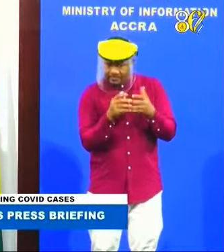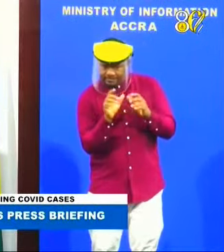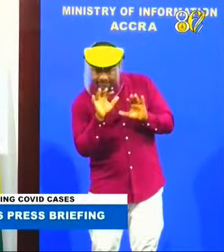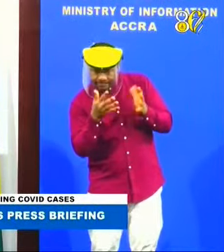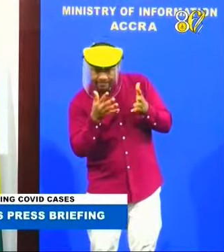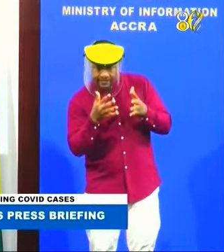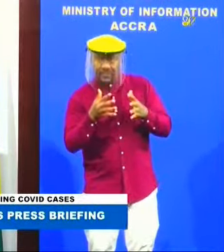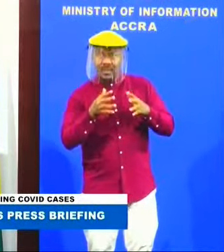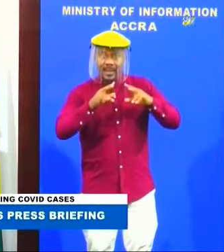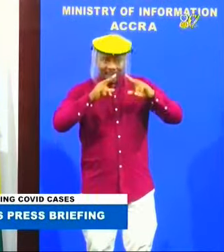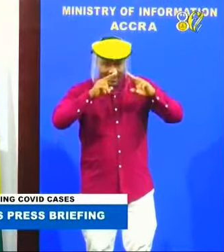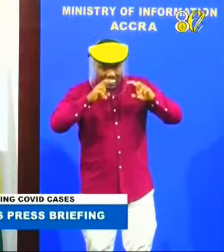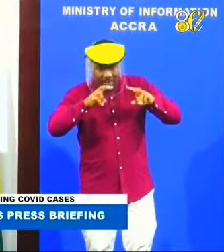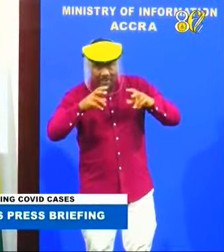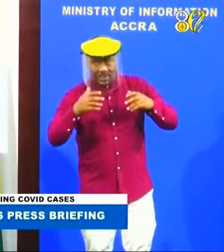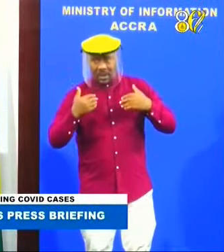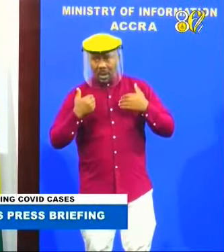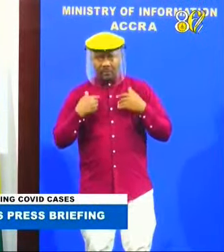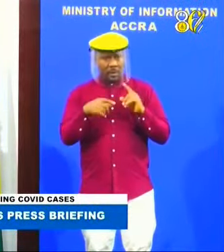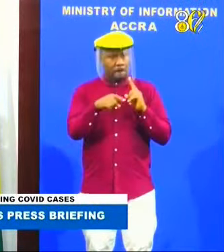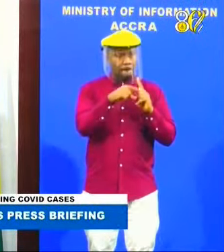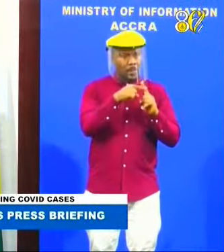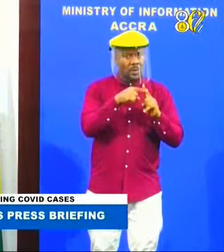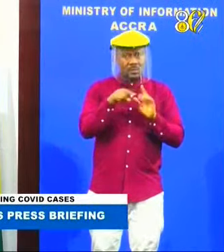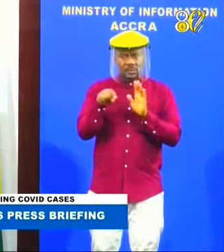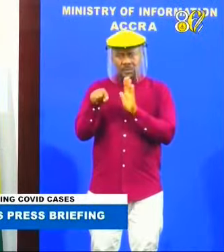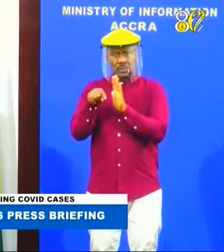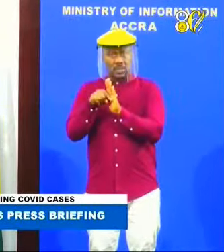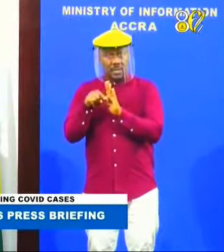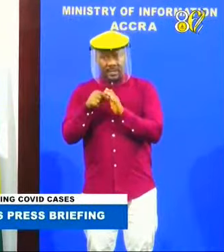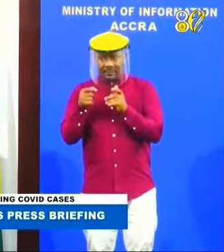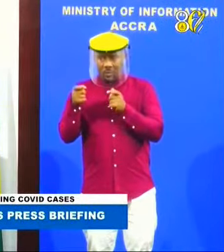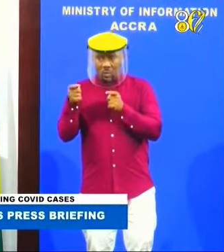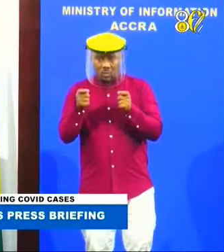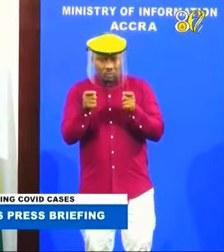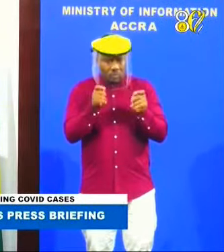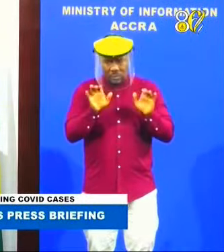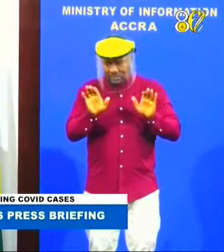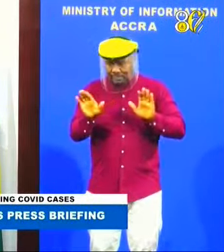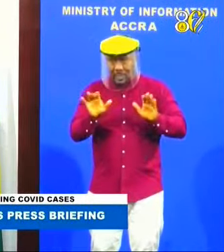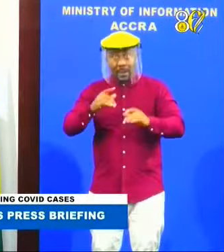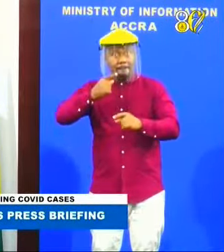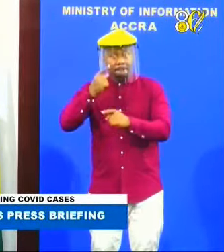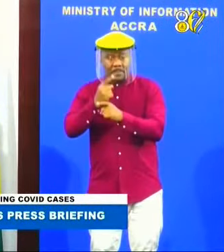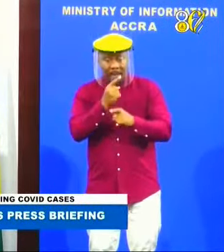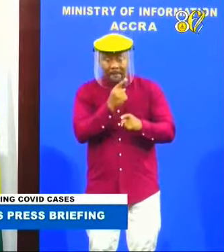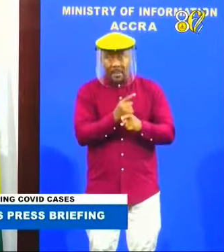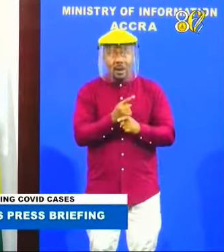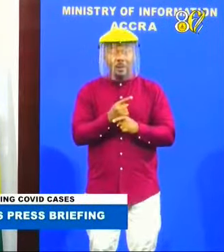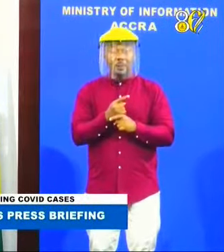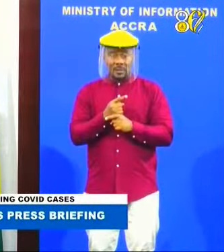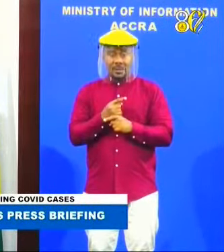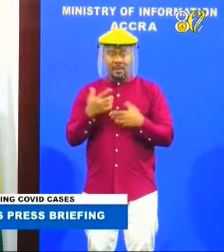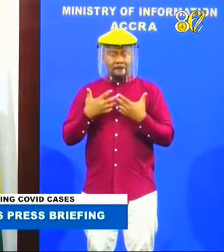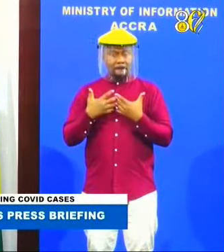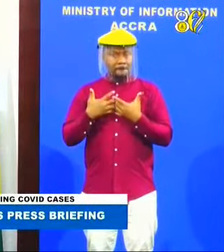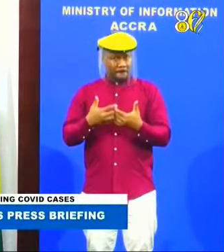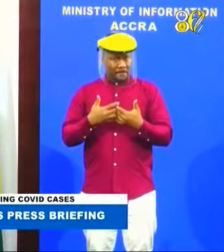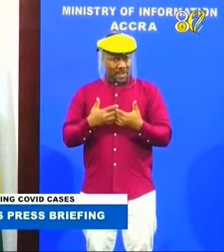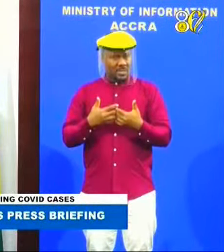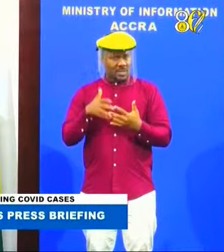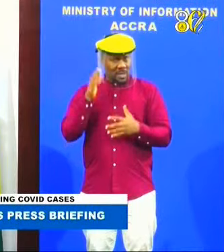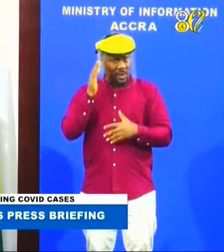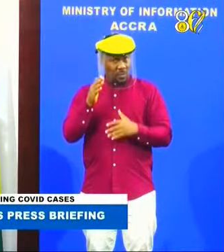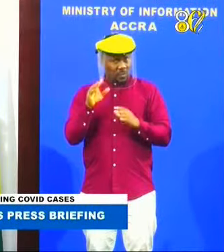They will ensure that they have what you call the positive and the negative controls. They will run it to ensure that for that day, the machine will give the